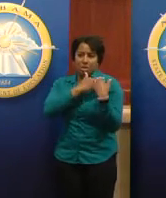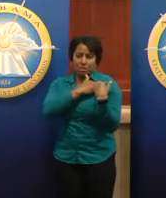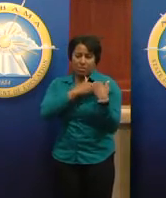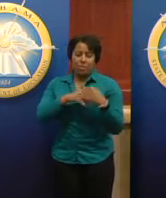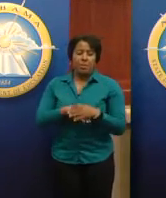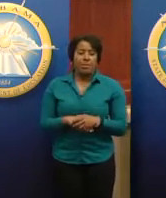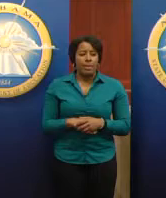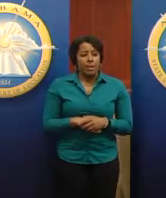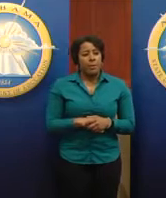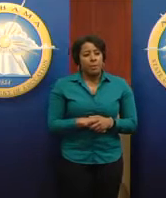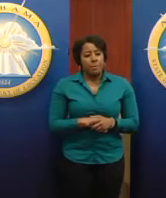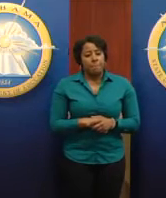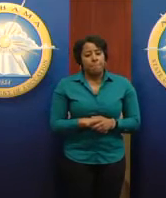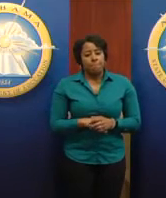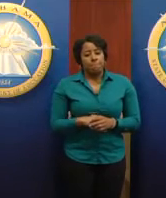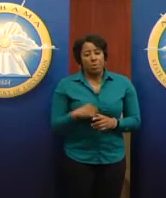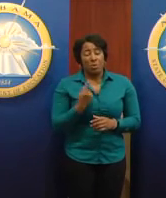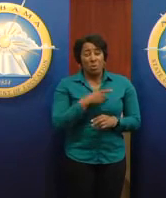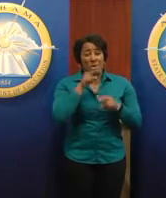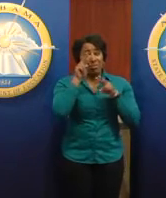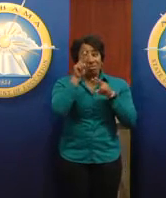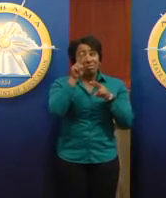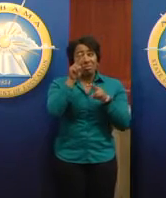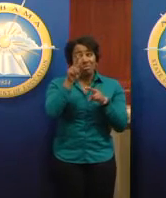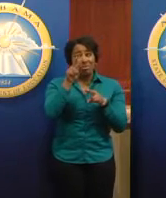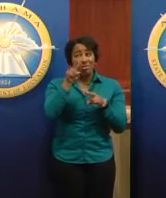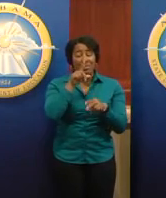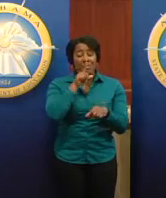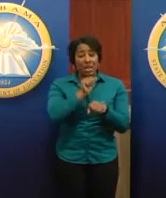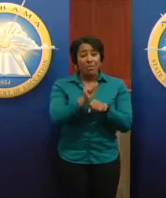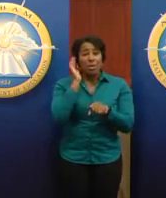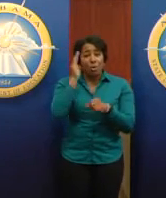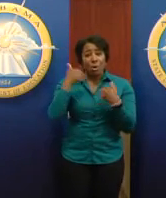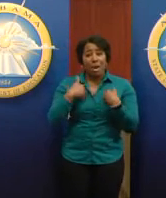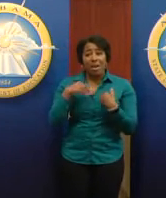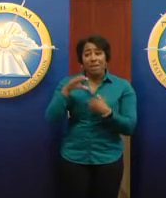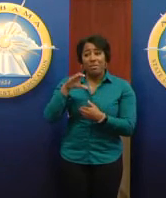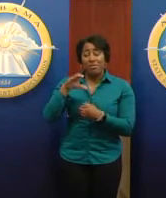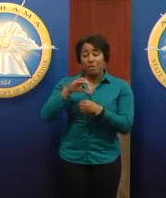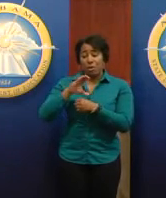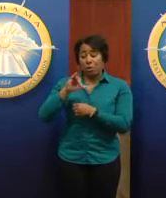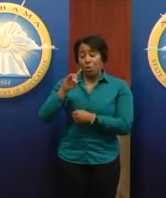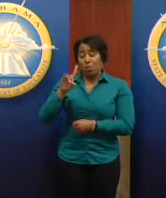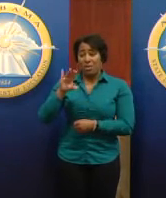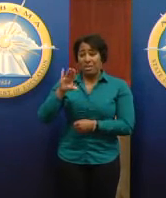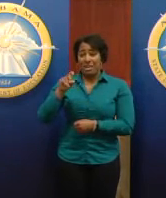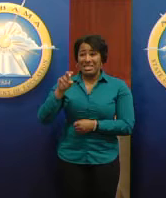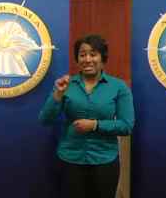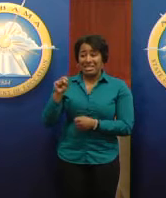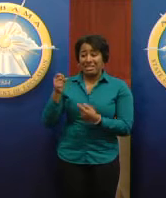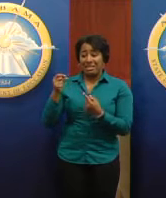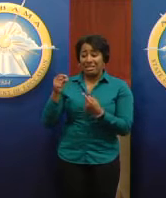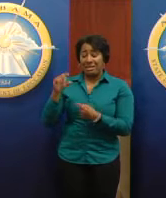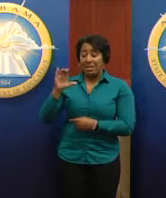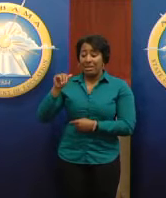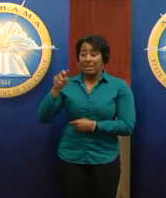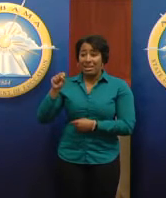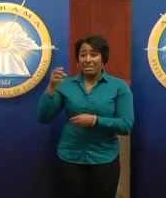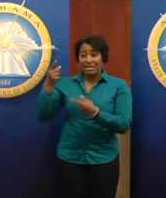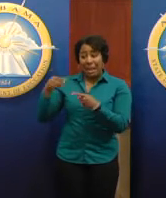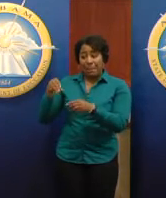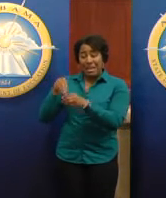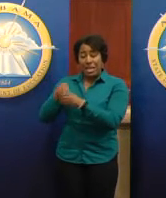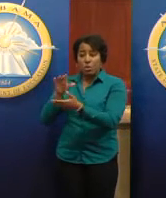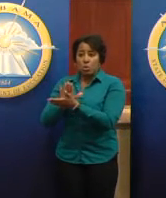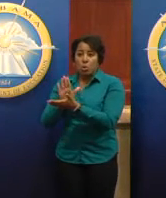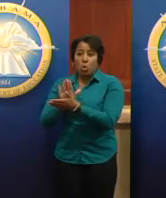there will very likely will, almost certainly will be cases that occur in schools. Contact tracing is not a function for